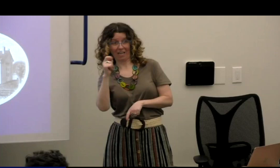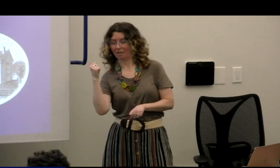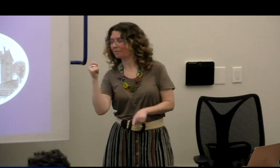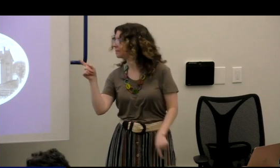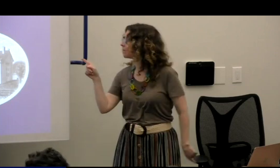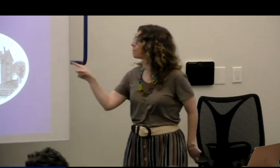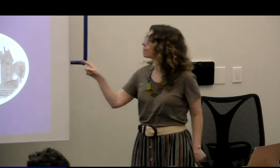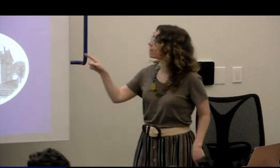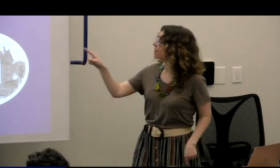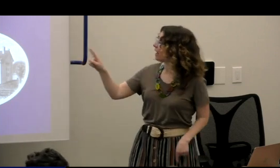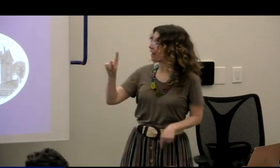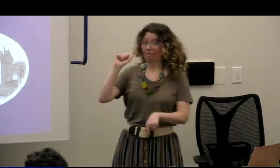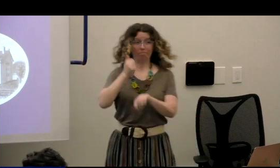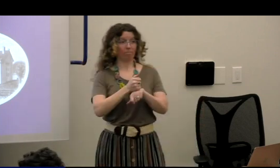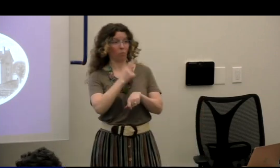Hartford, Connecticut.